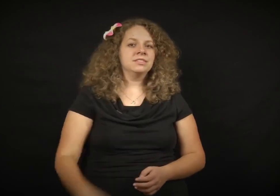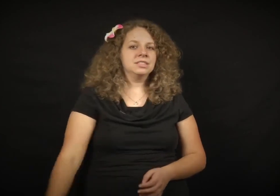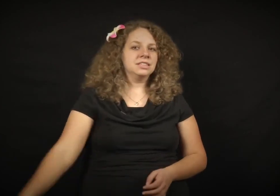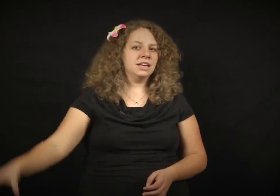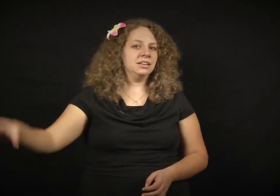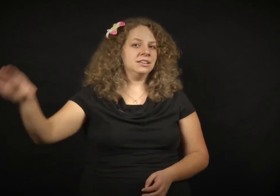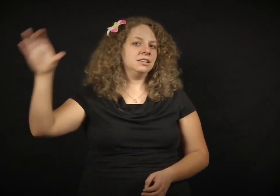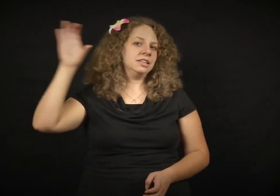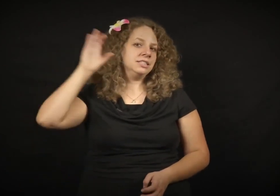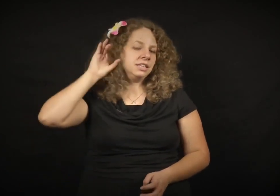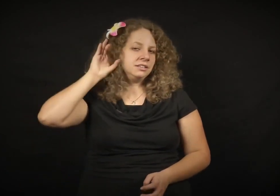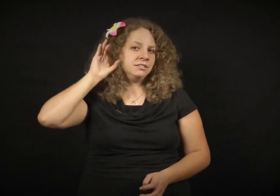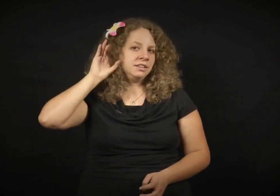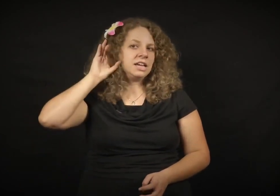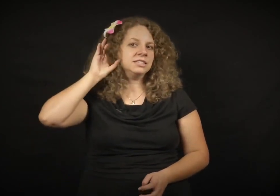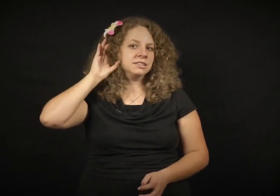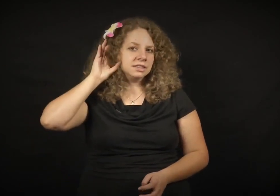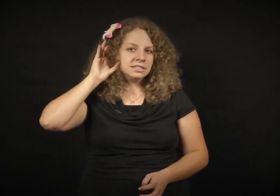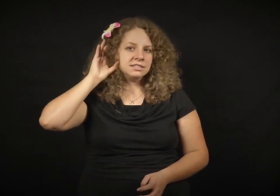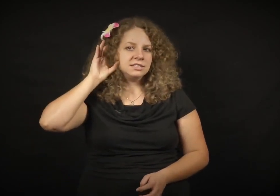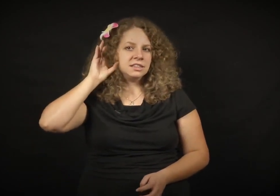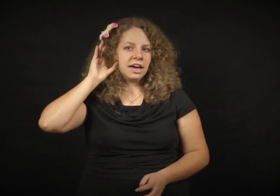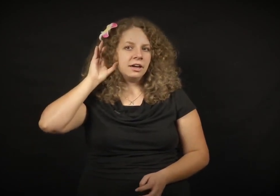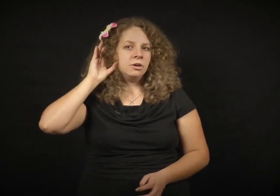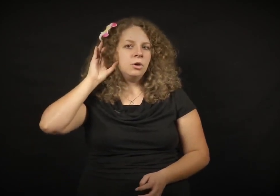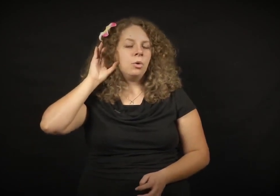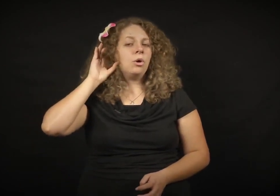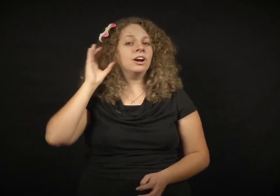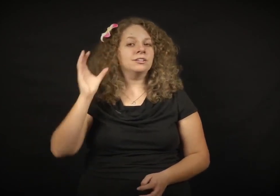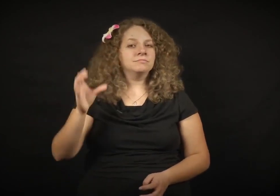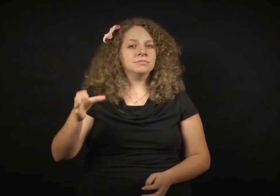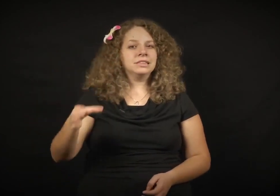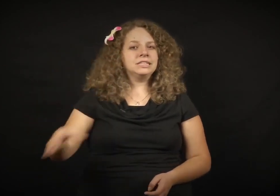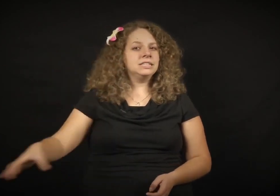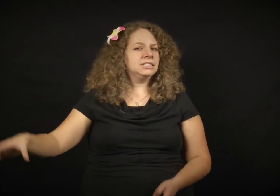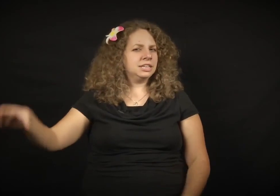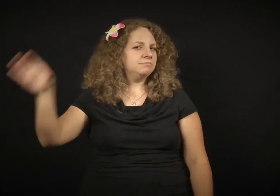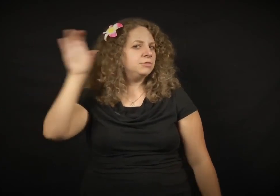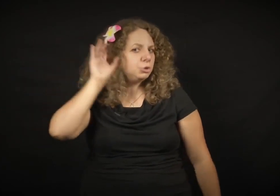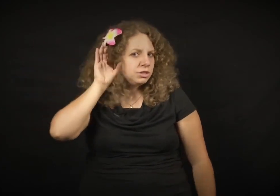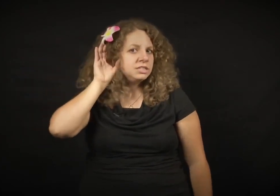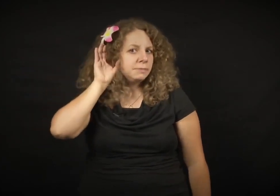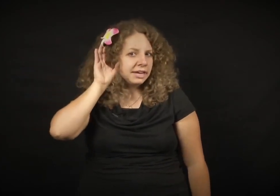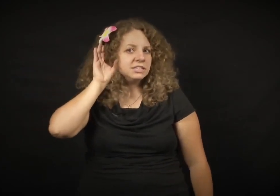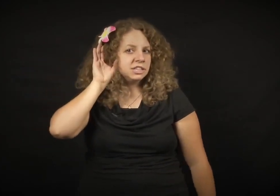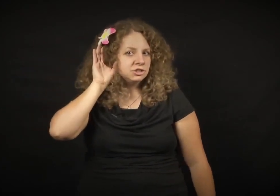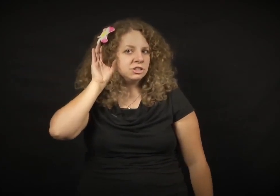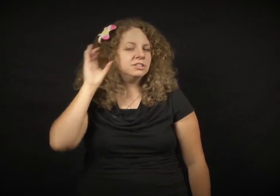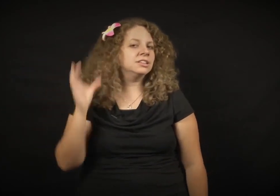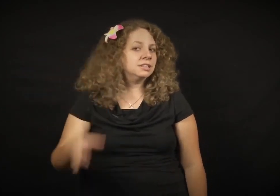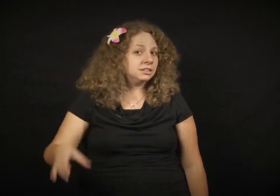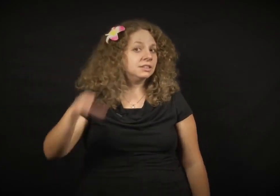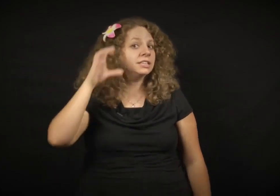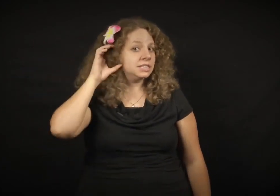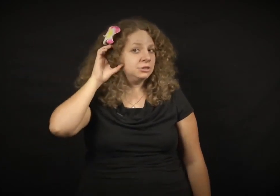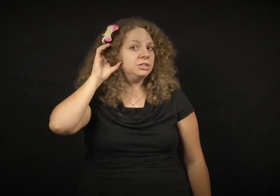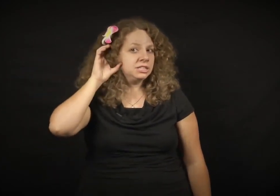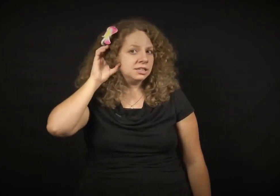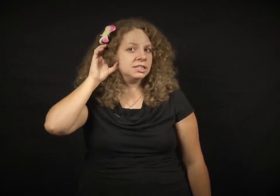The sign listen as in listen to that, or listen as in you need to pay attention. Listen, you need to listen